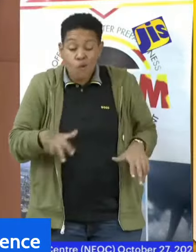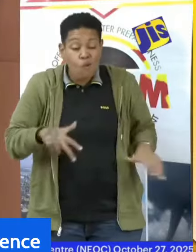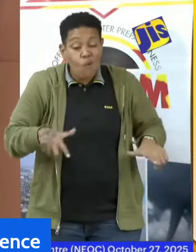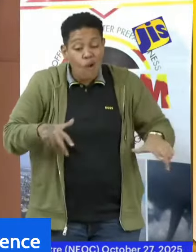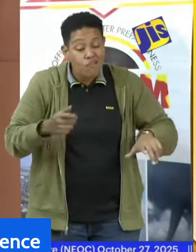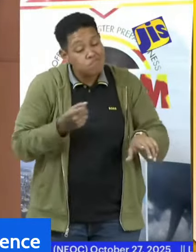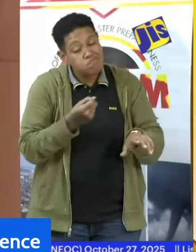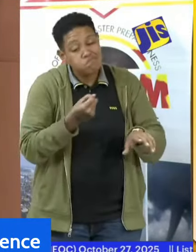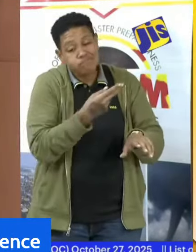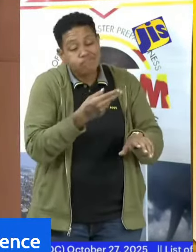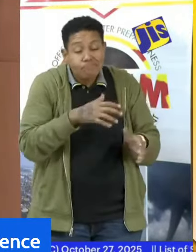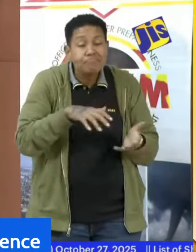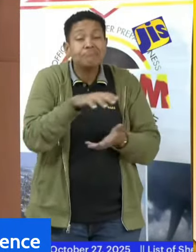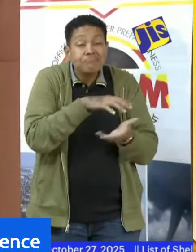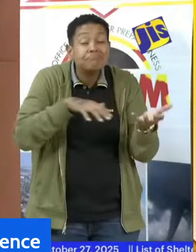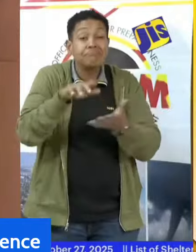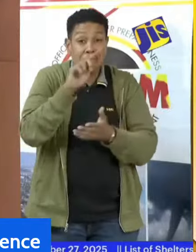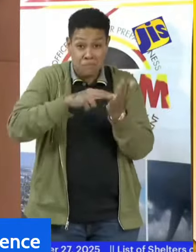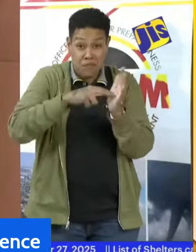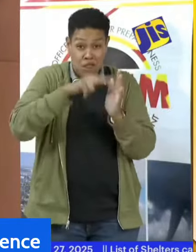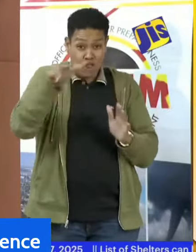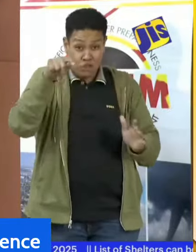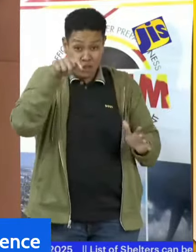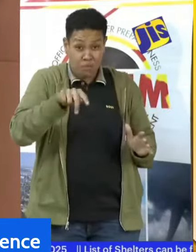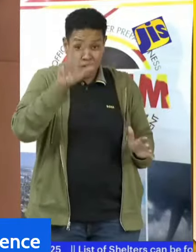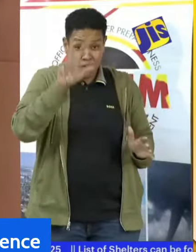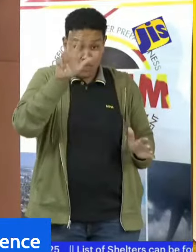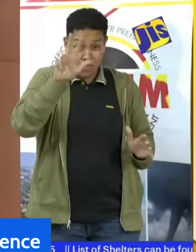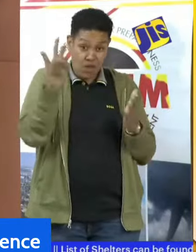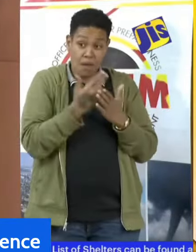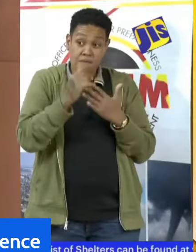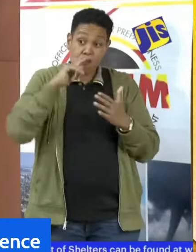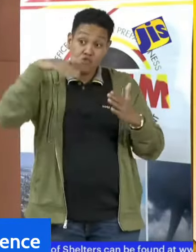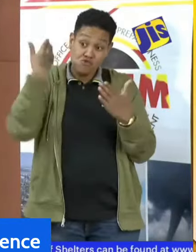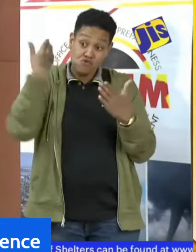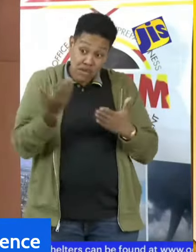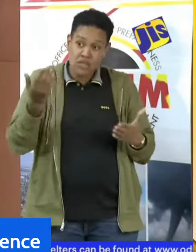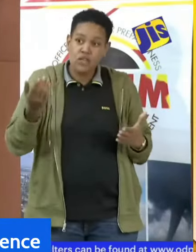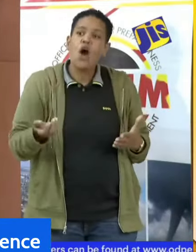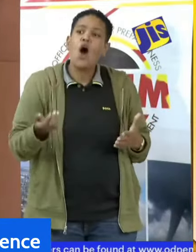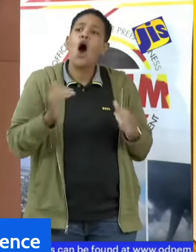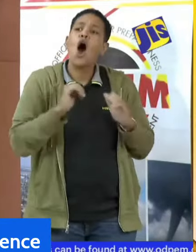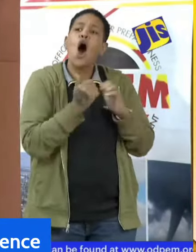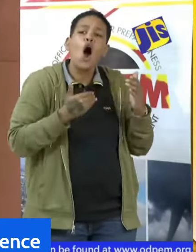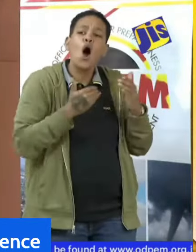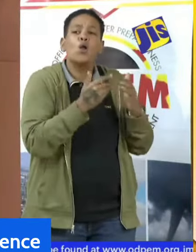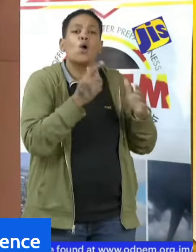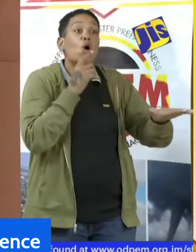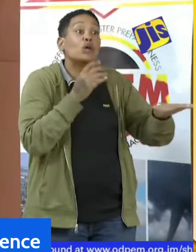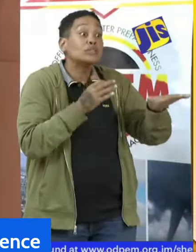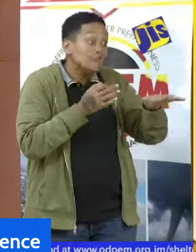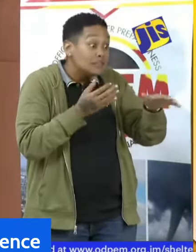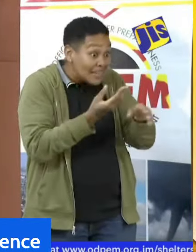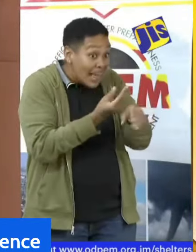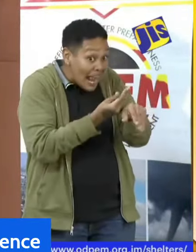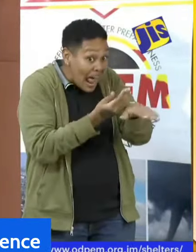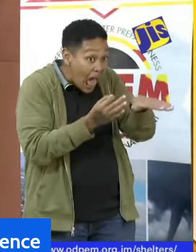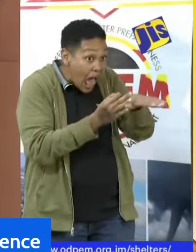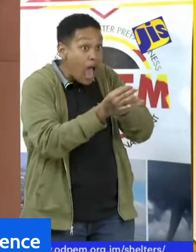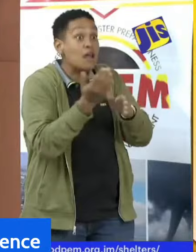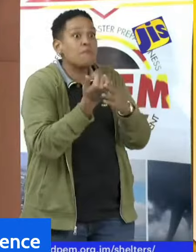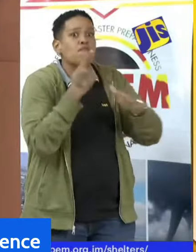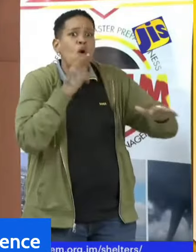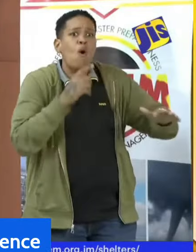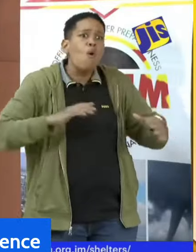33.3 hours before it makes landfall? Or How close to land must it be before